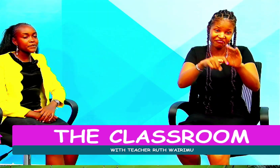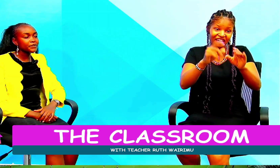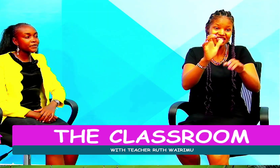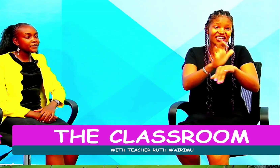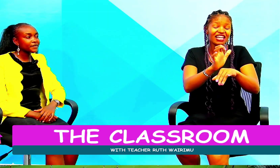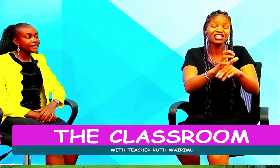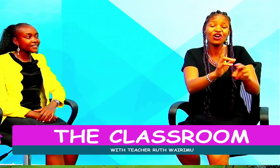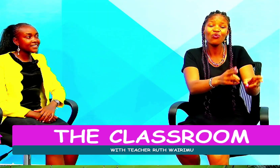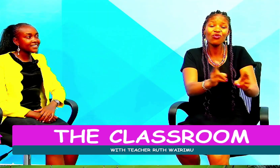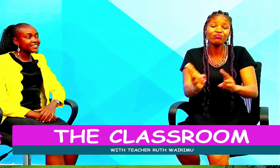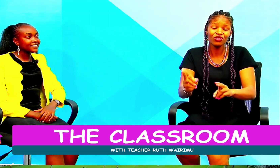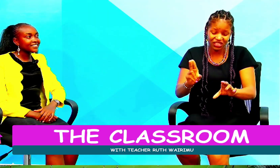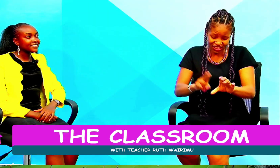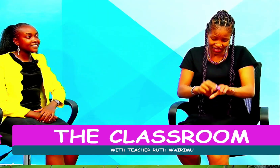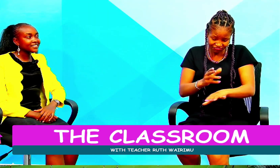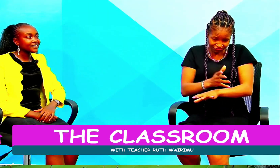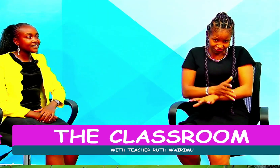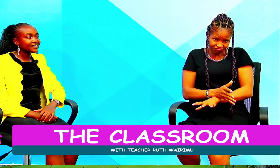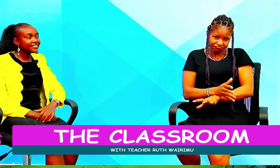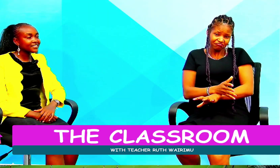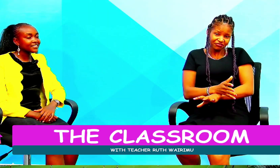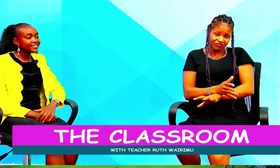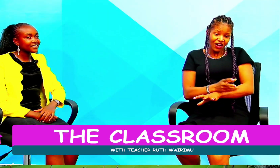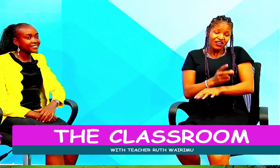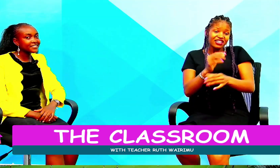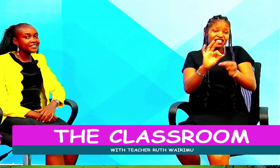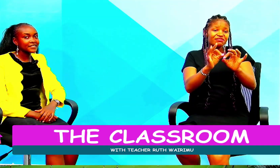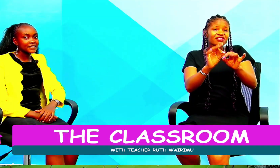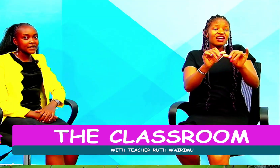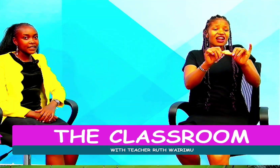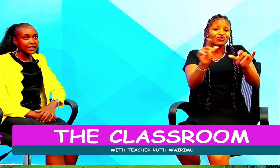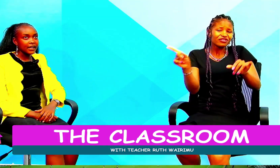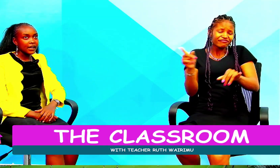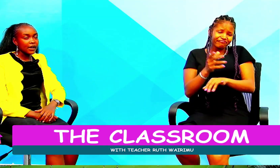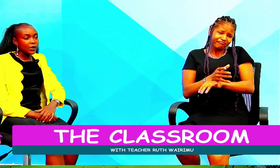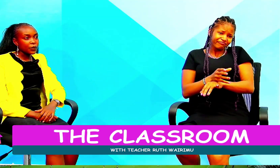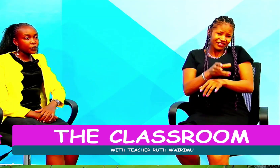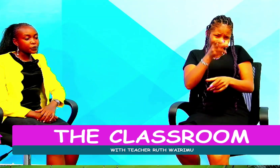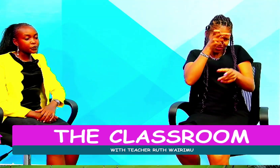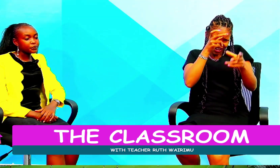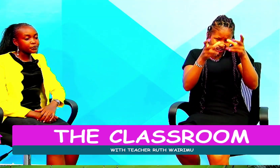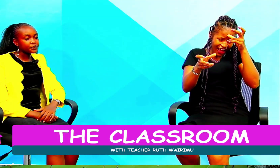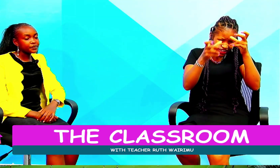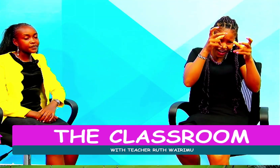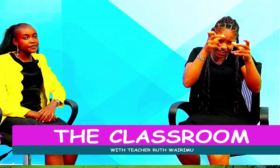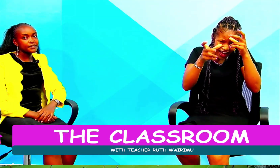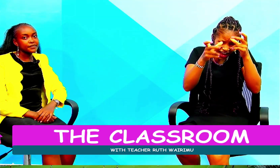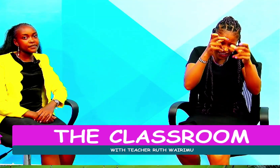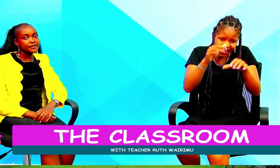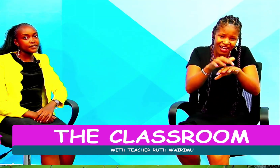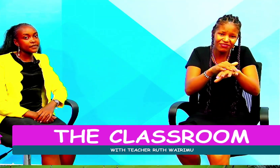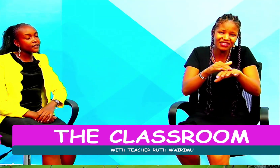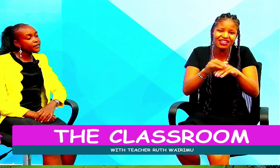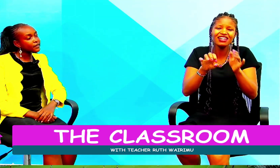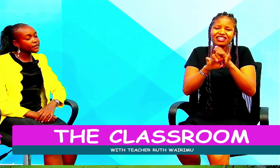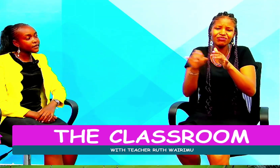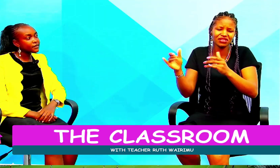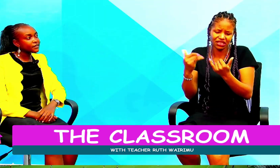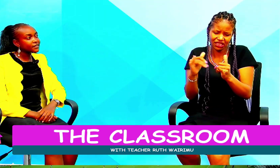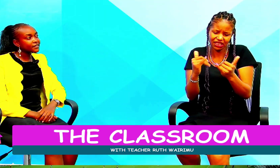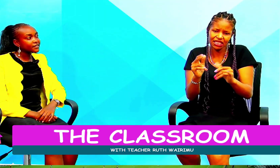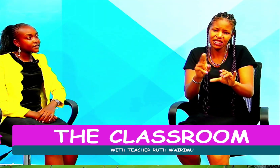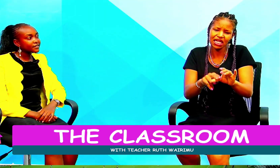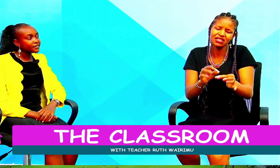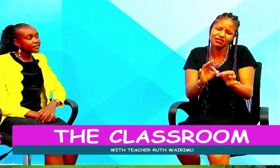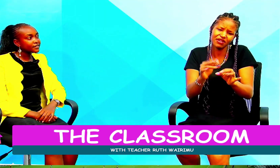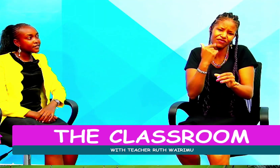So next, after you said you learned and now you use your skill, you